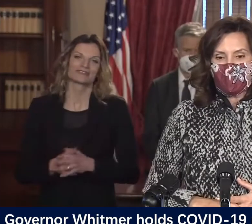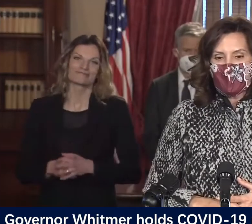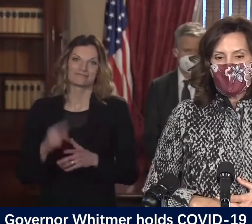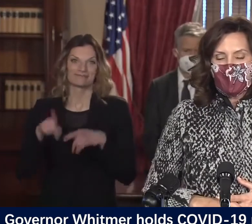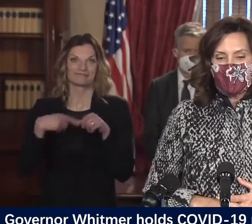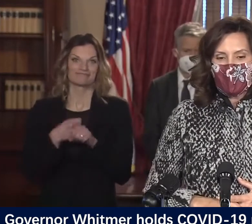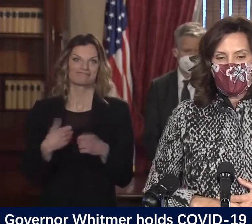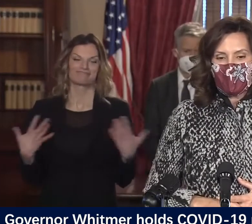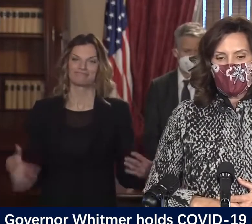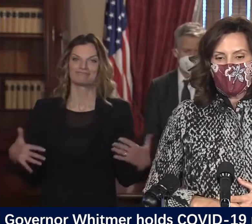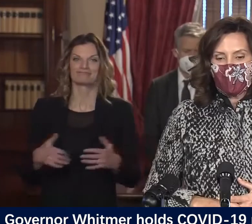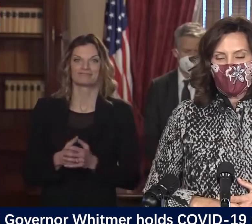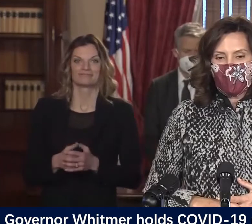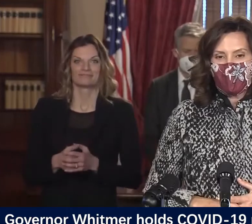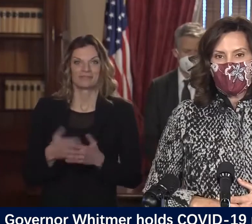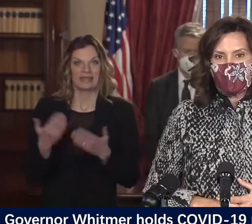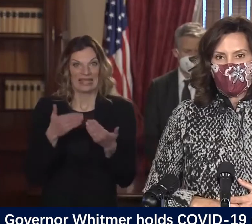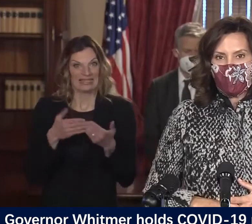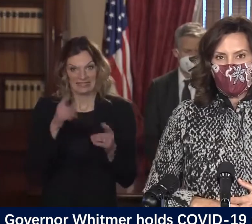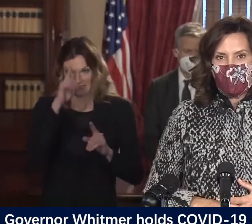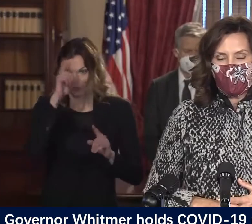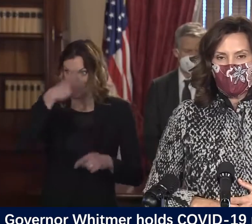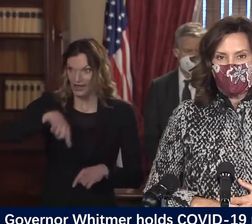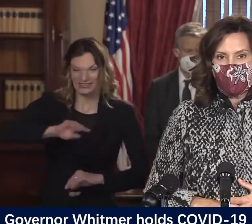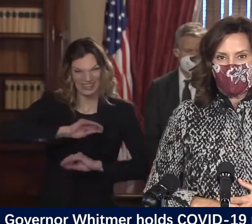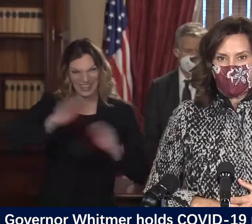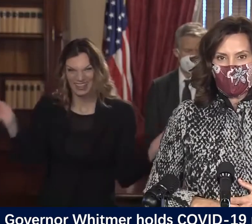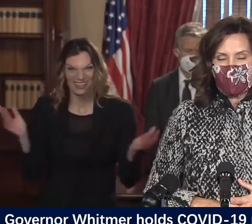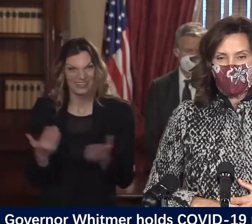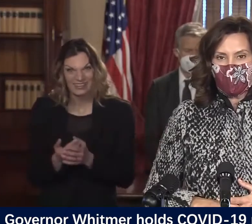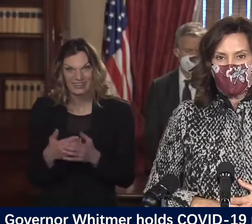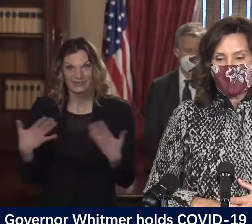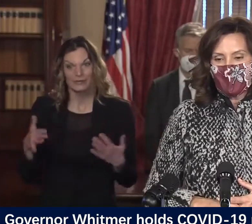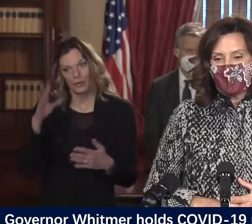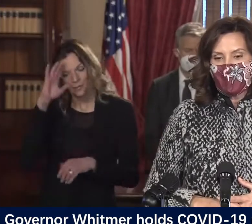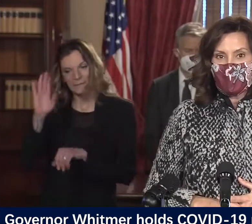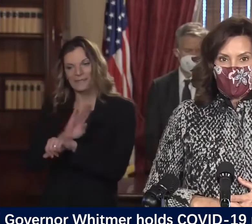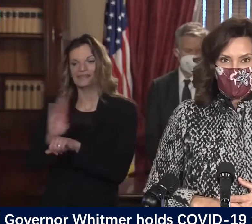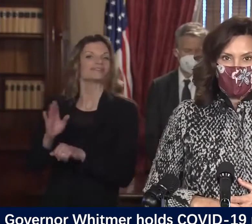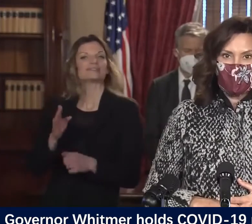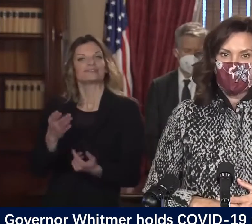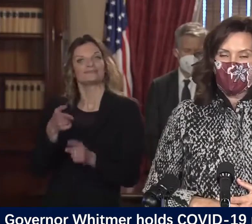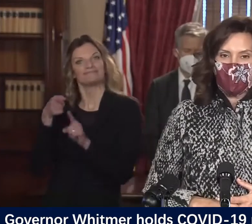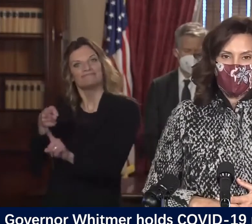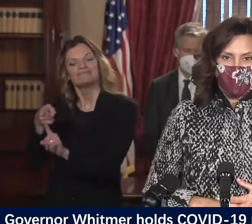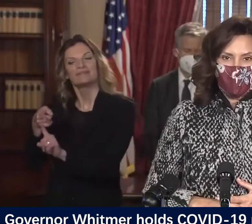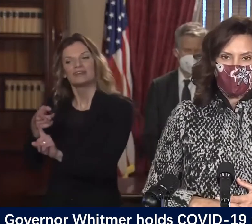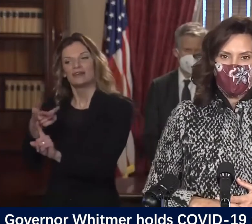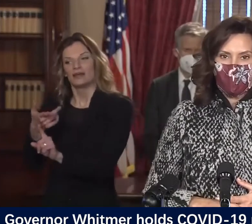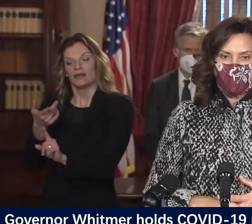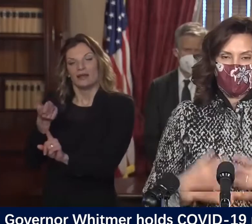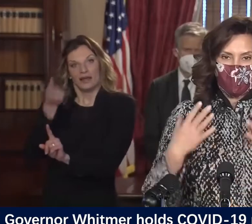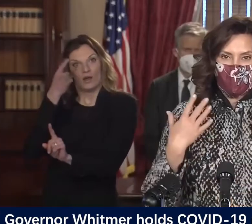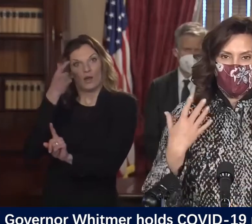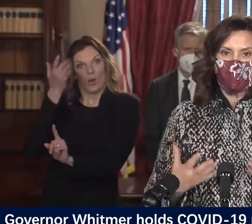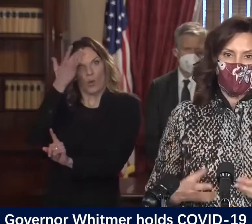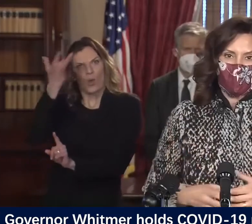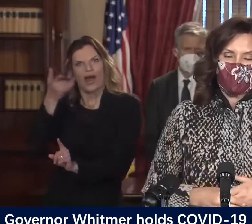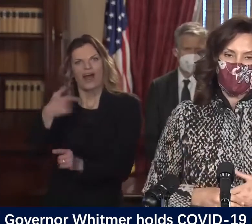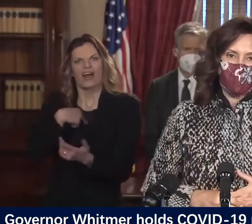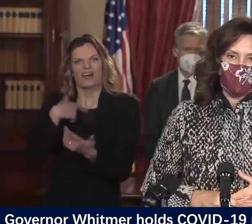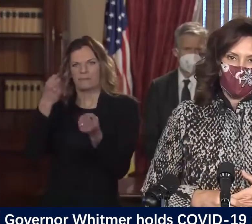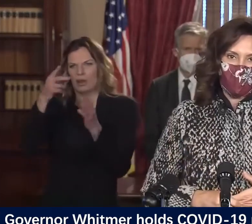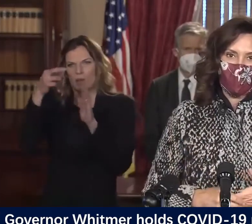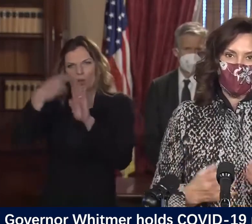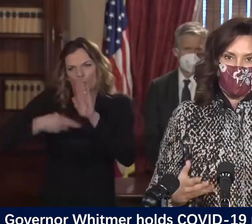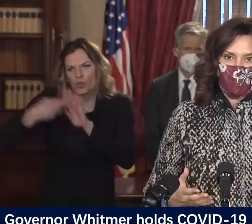that are places where people come together inside from different households and remove their